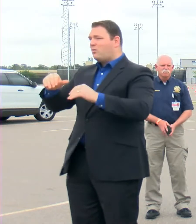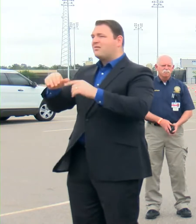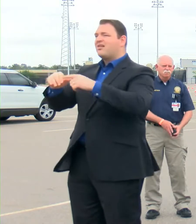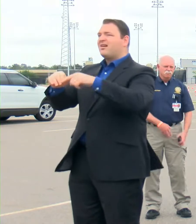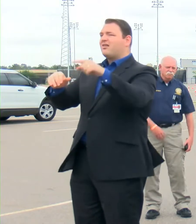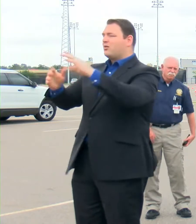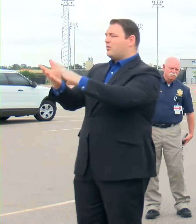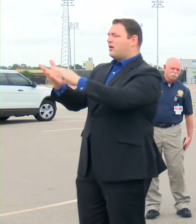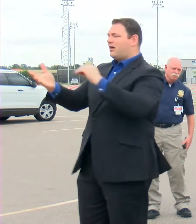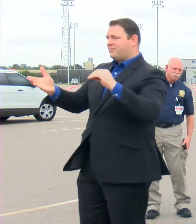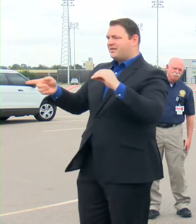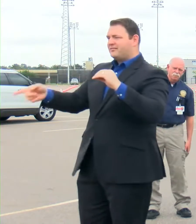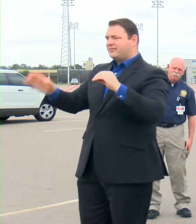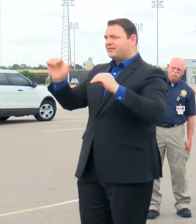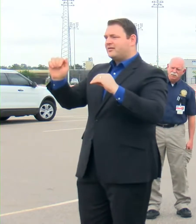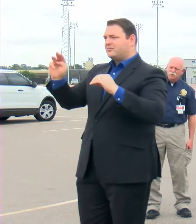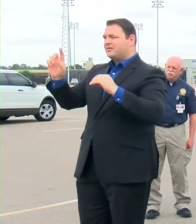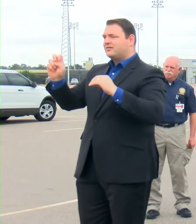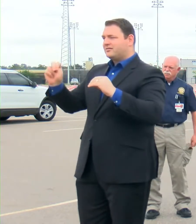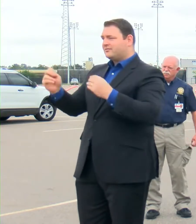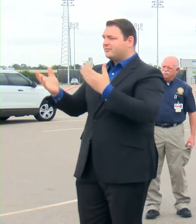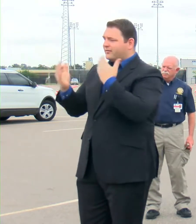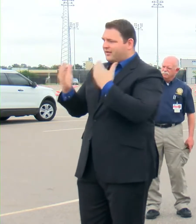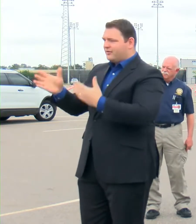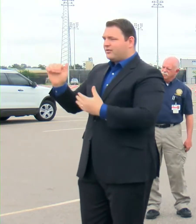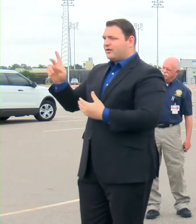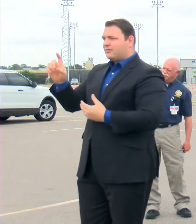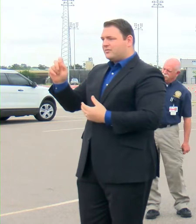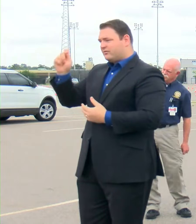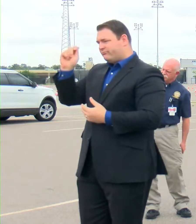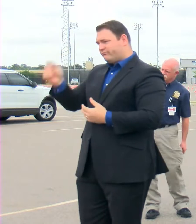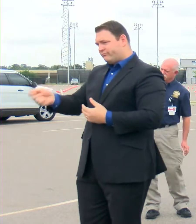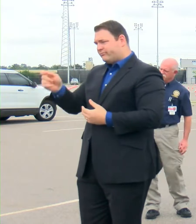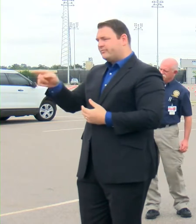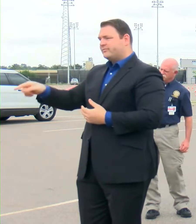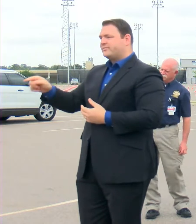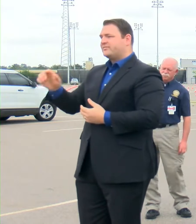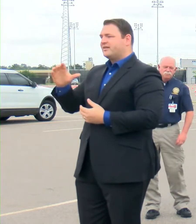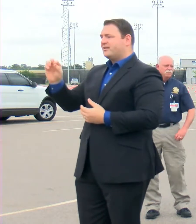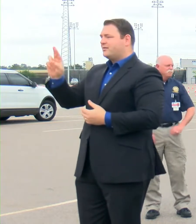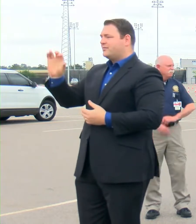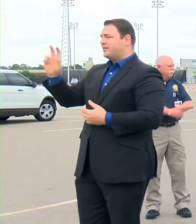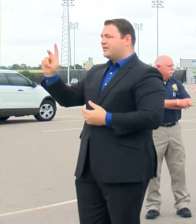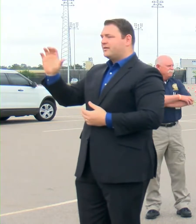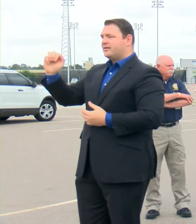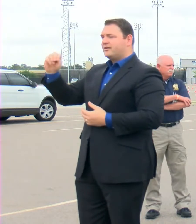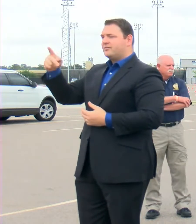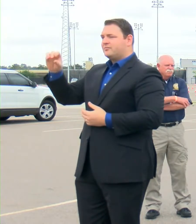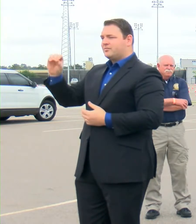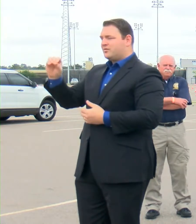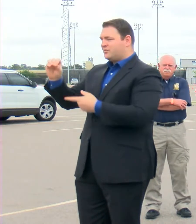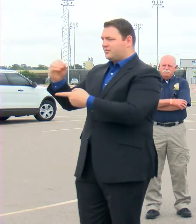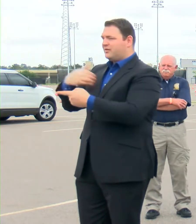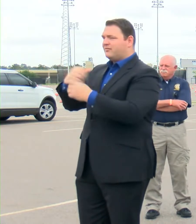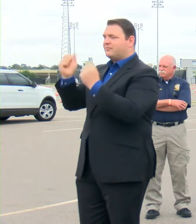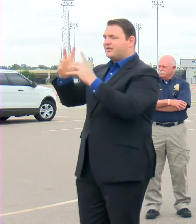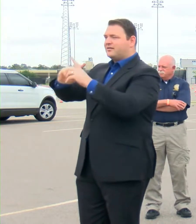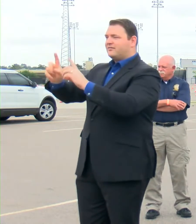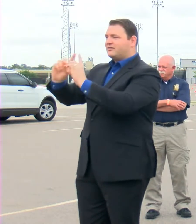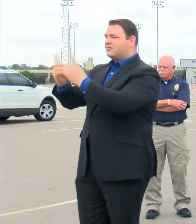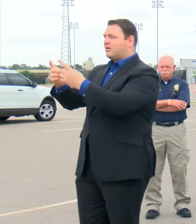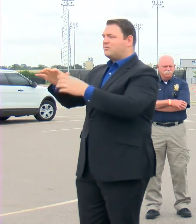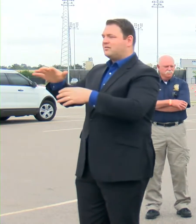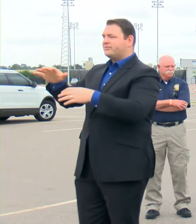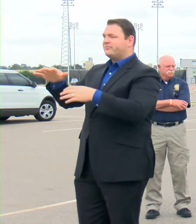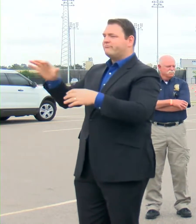acknowledgement to Camden Properties and to Rick Campo. They have many apartments in the city of Houston. But again, no